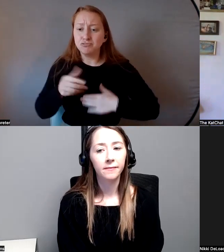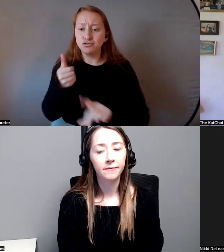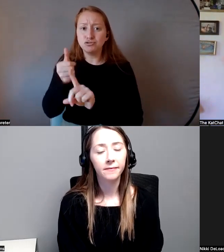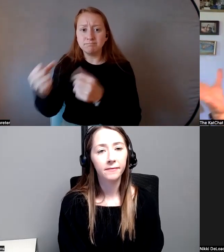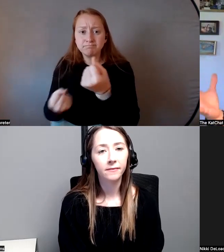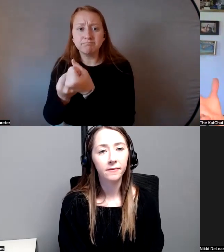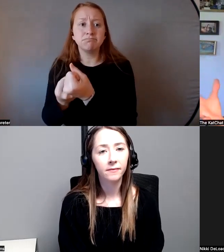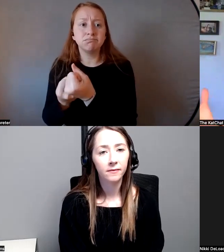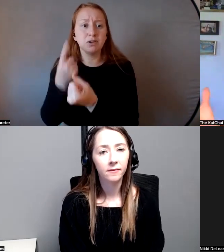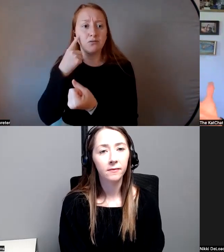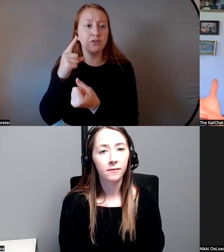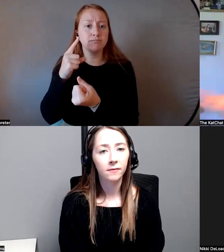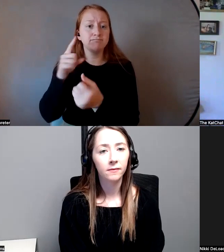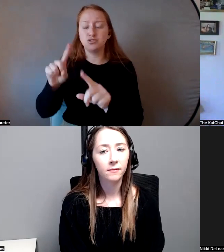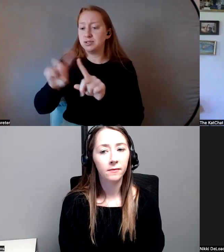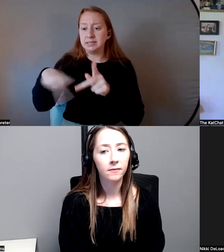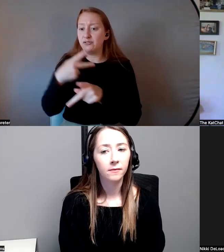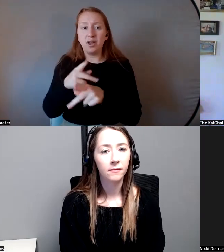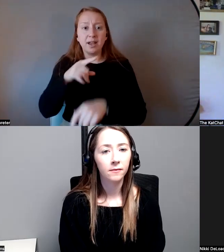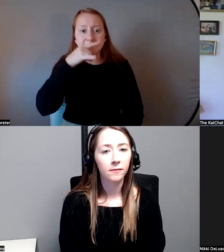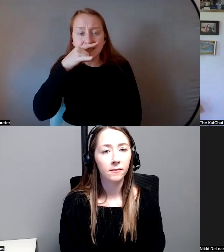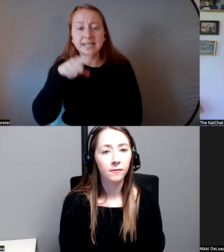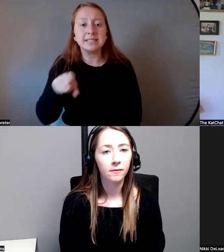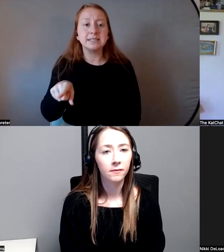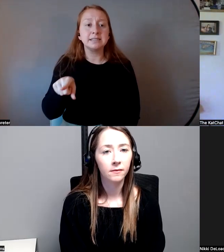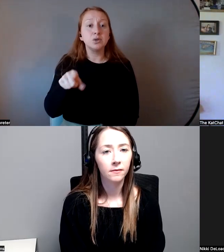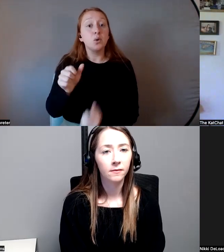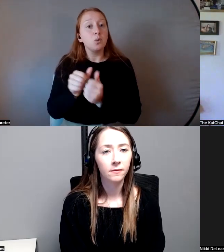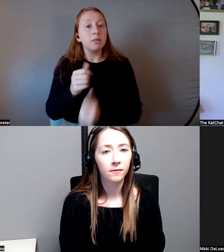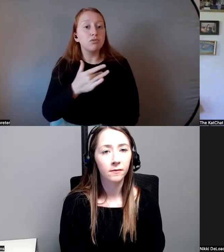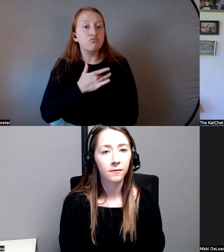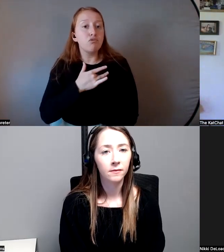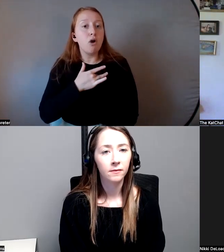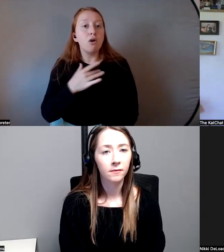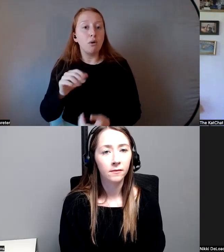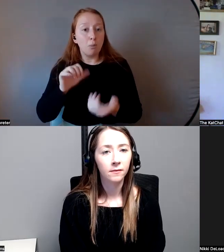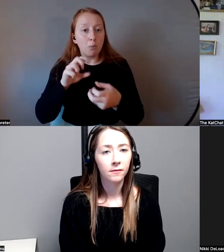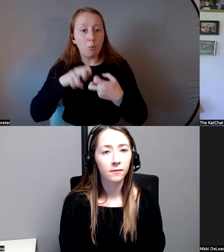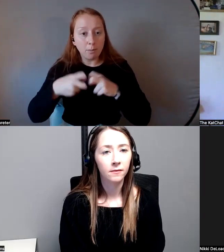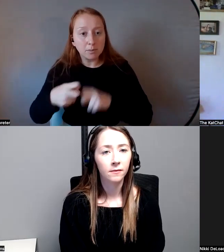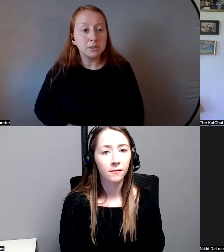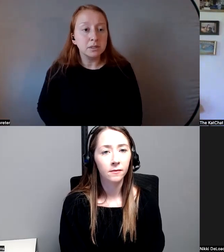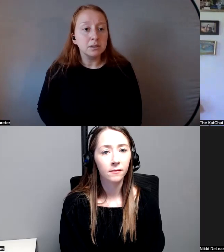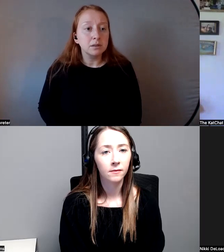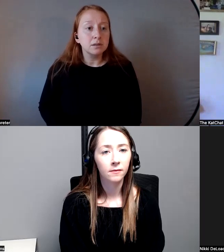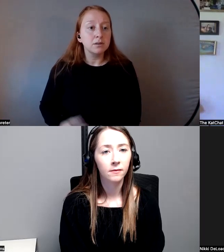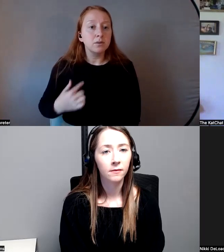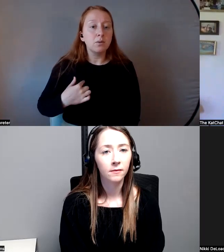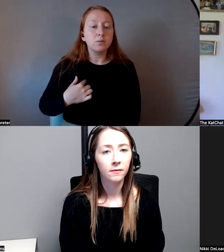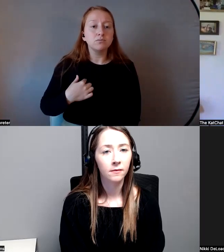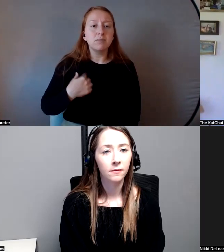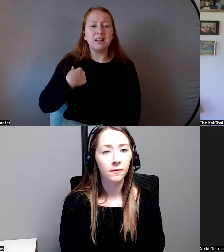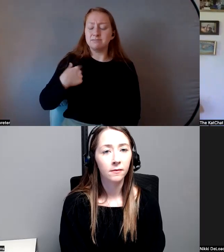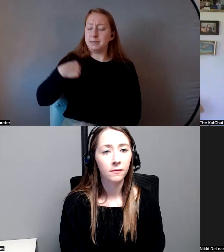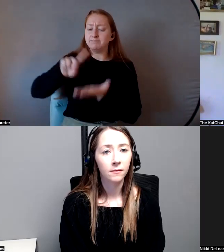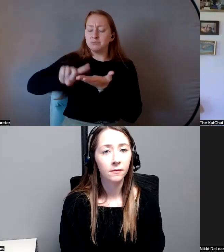for all kinds of children, especially with health defect. And I did a couple of research, and I